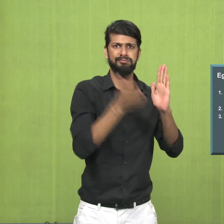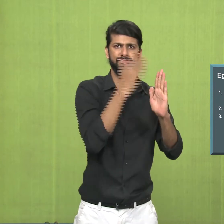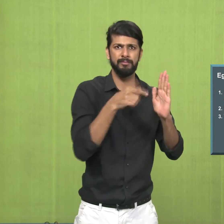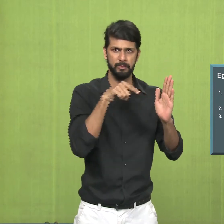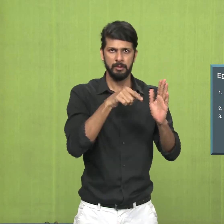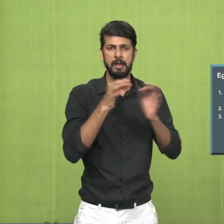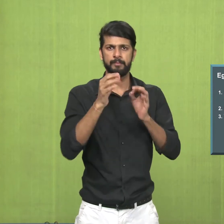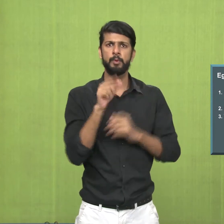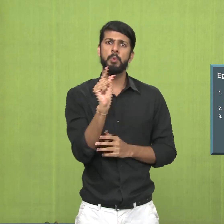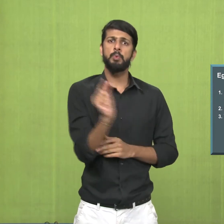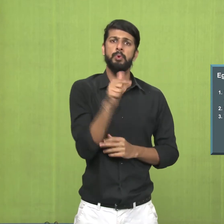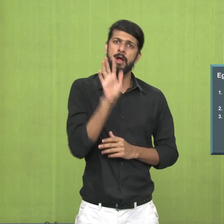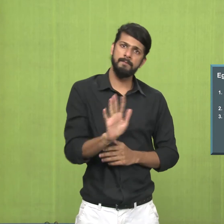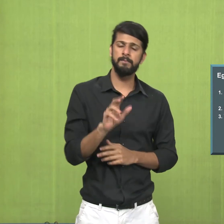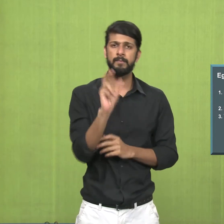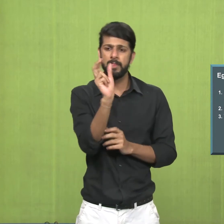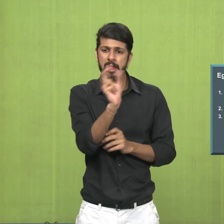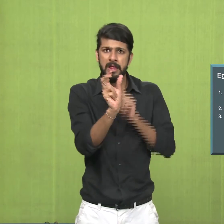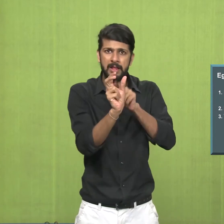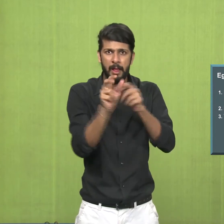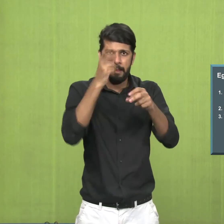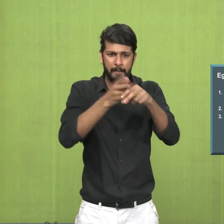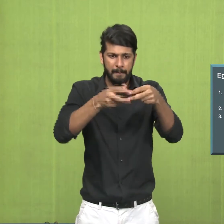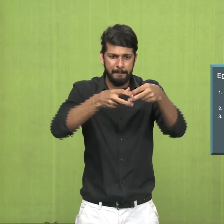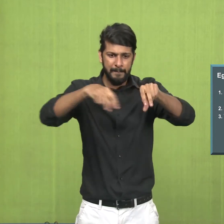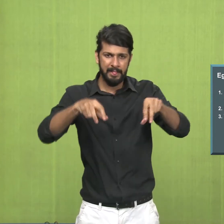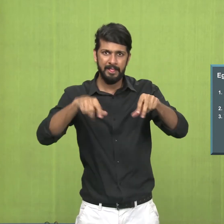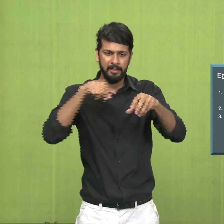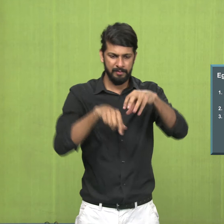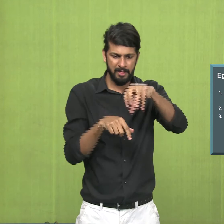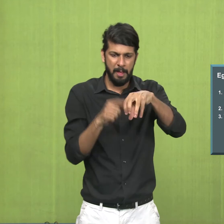The egg tempera or the use of the egg yolk as binder.